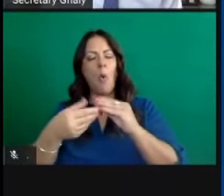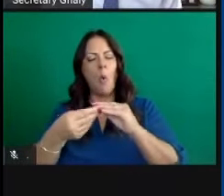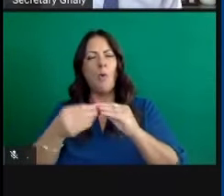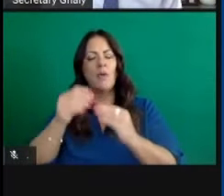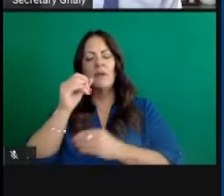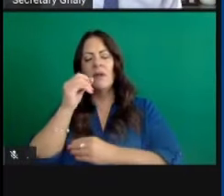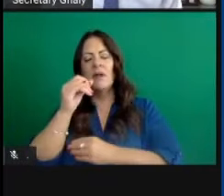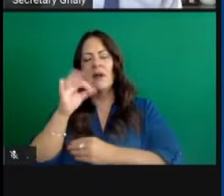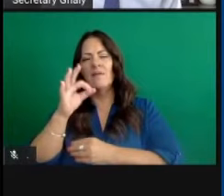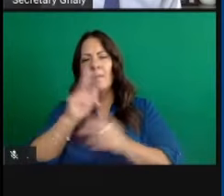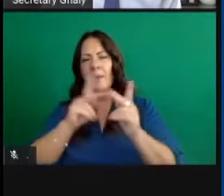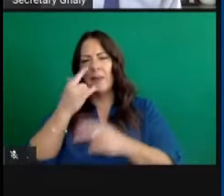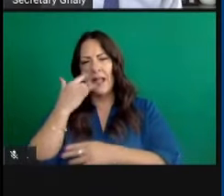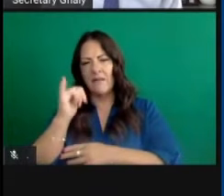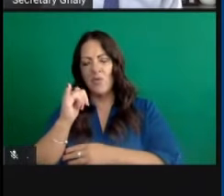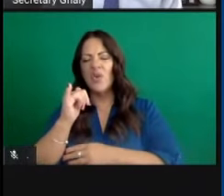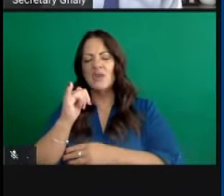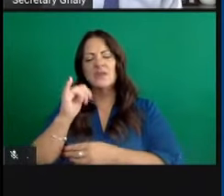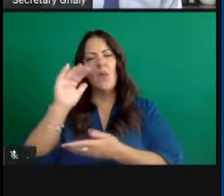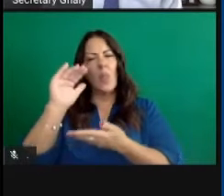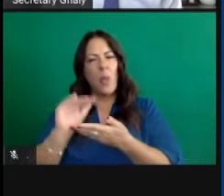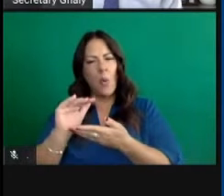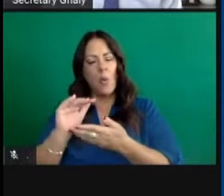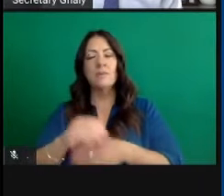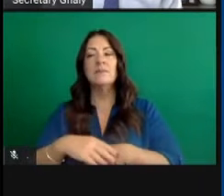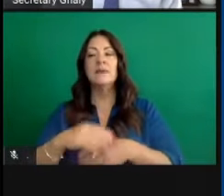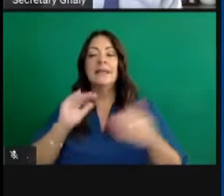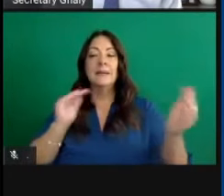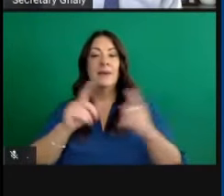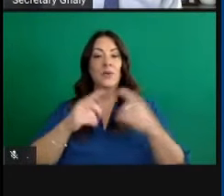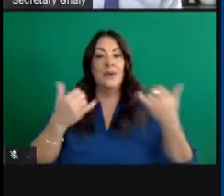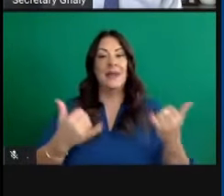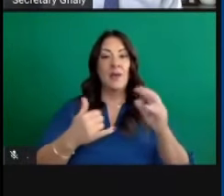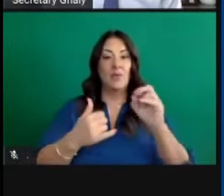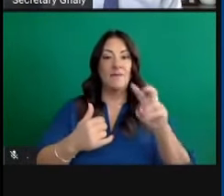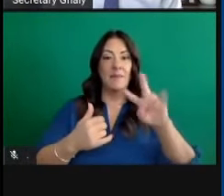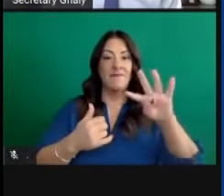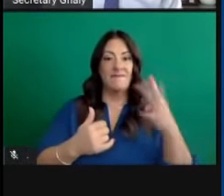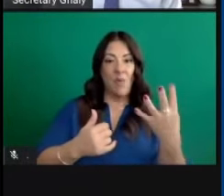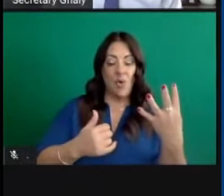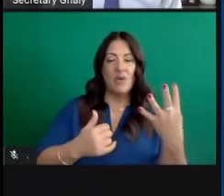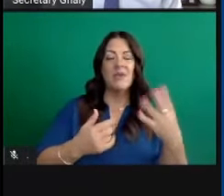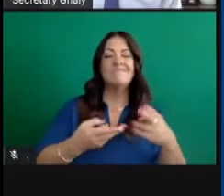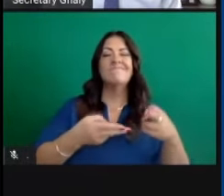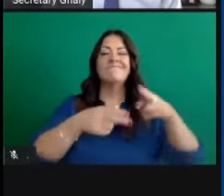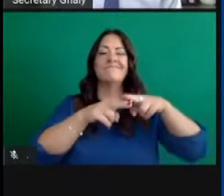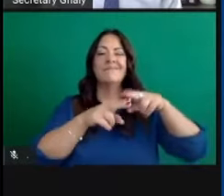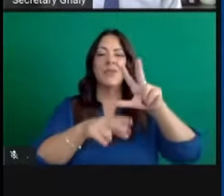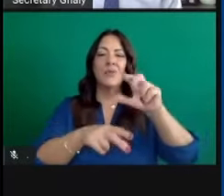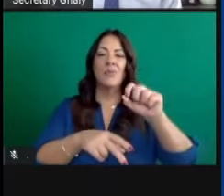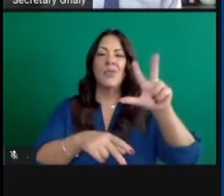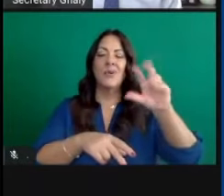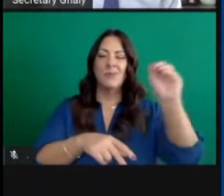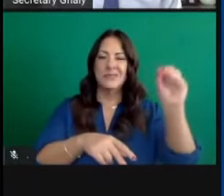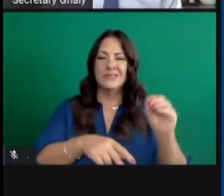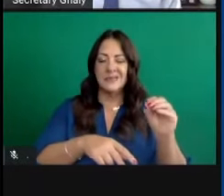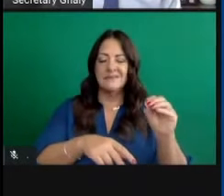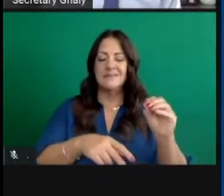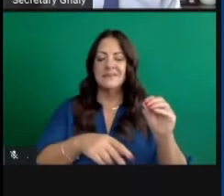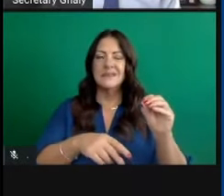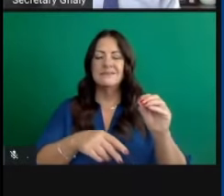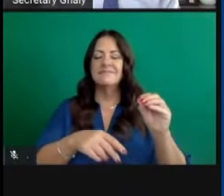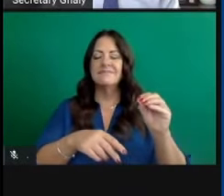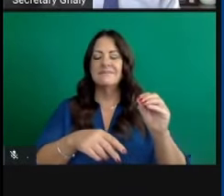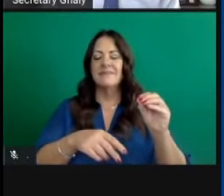3.3%. We've seen our hospitalization numbers after enjoying weeks, even 2 to 3 months